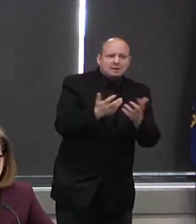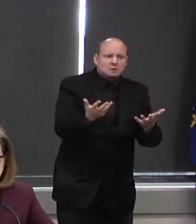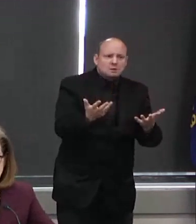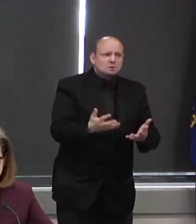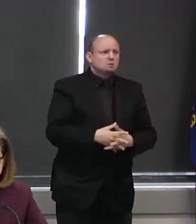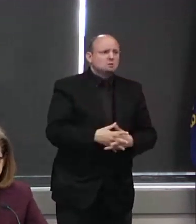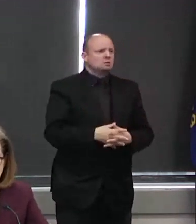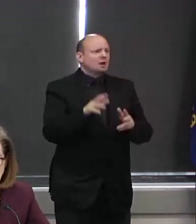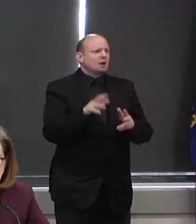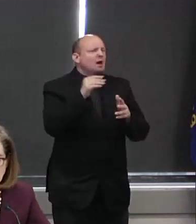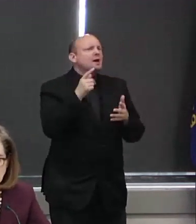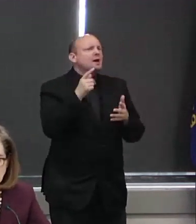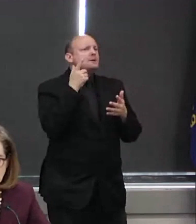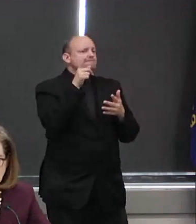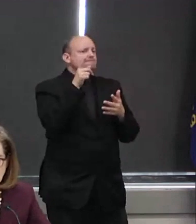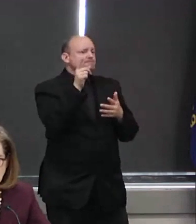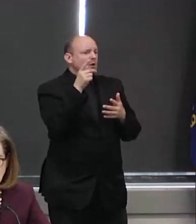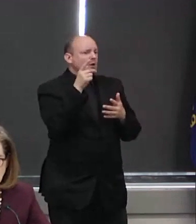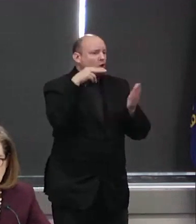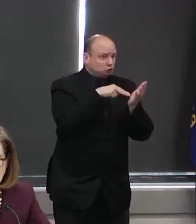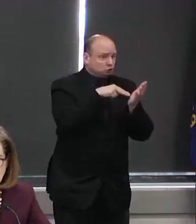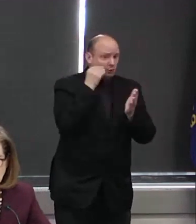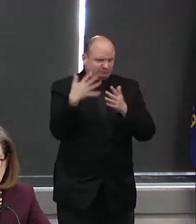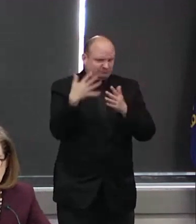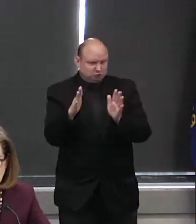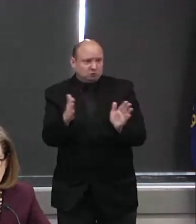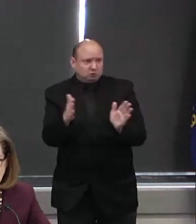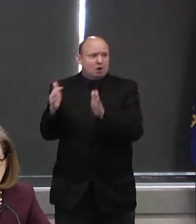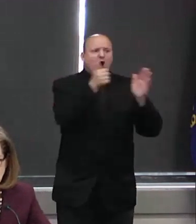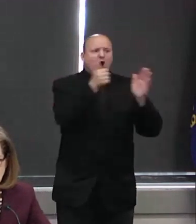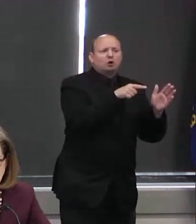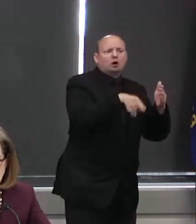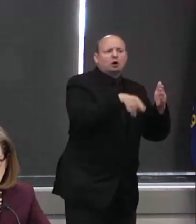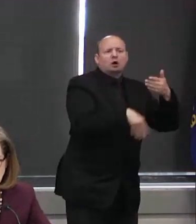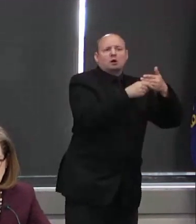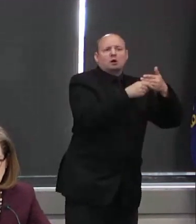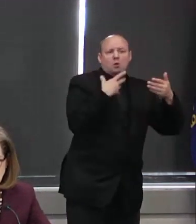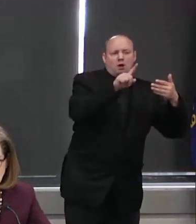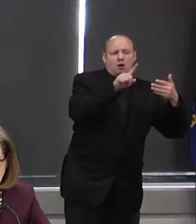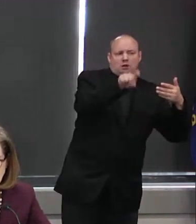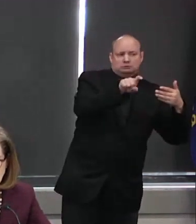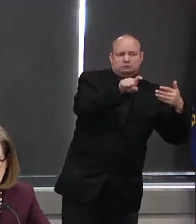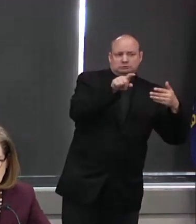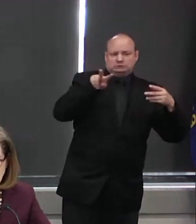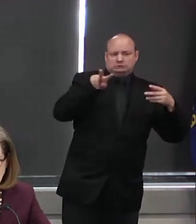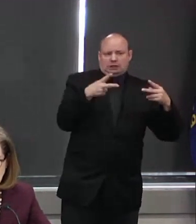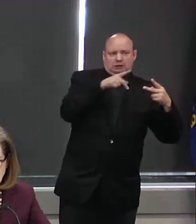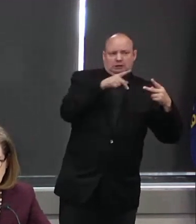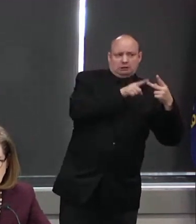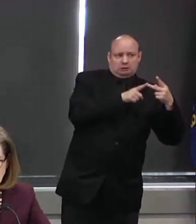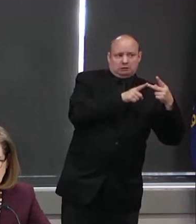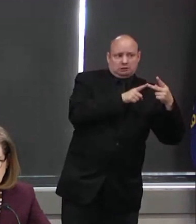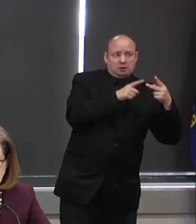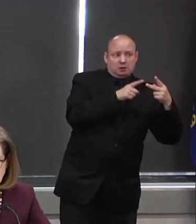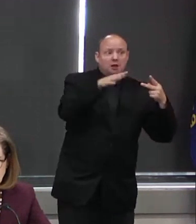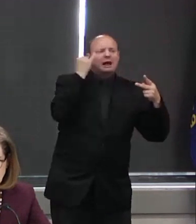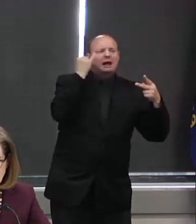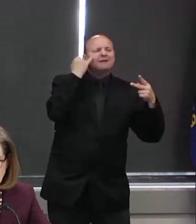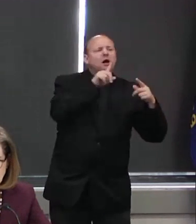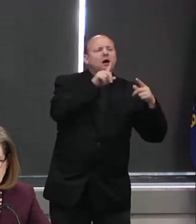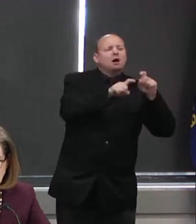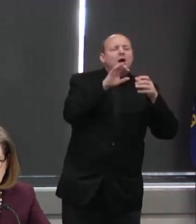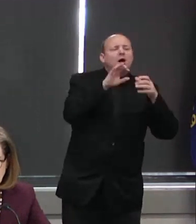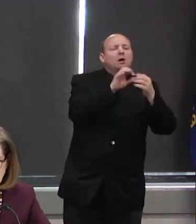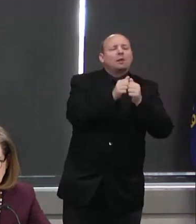nursing home visits, maybe I could also ask you, if I may, get 2 more regarding masks